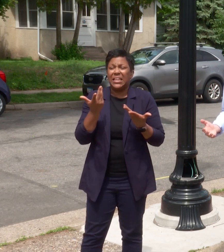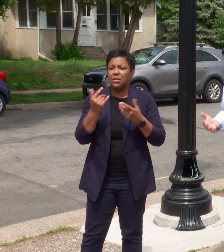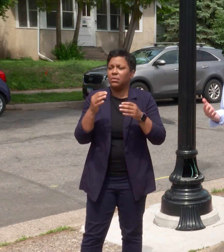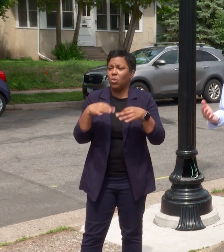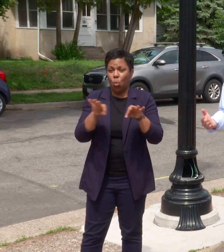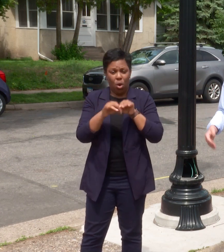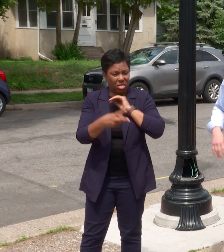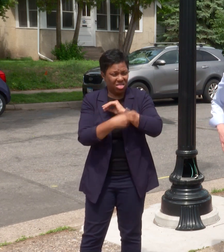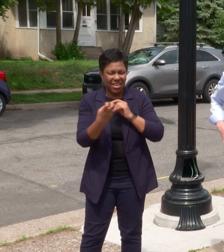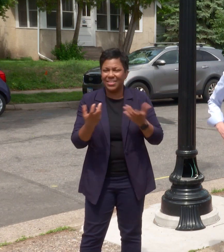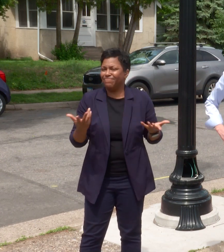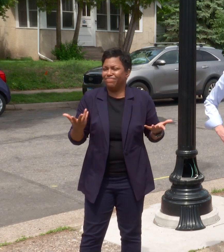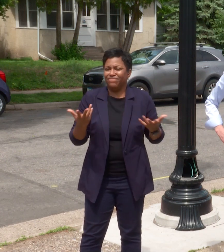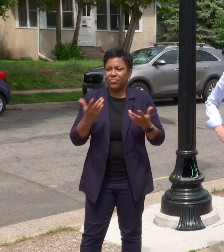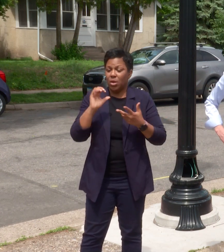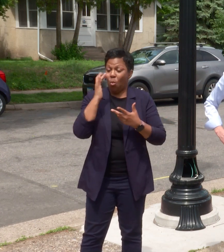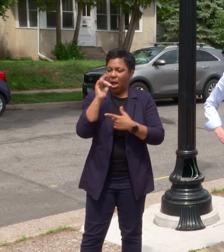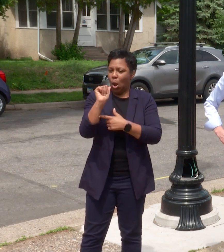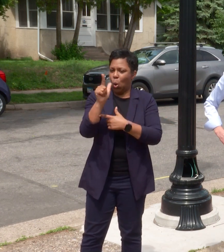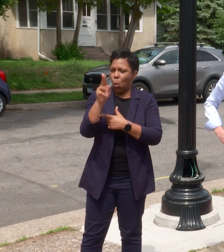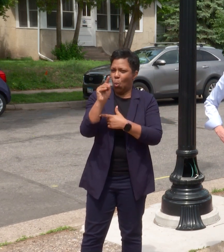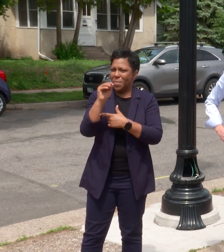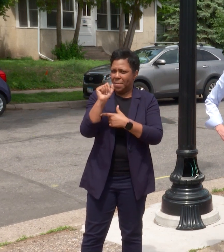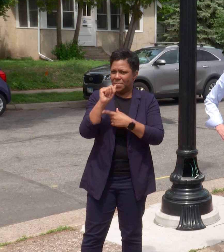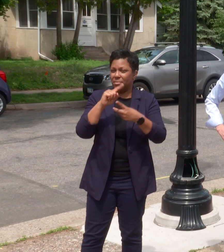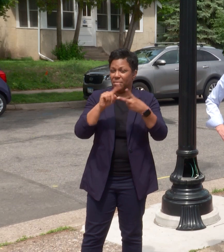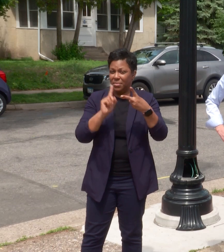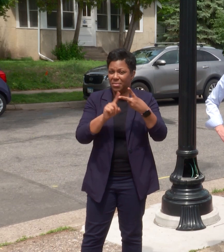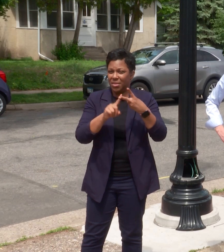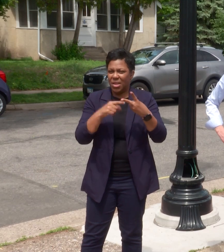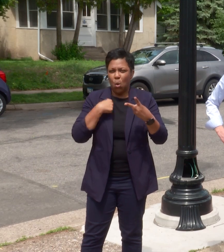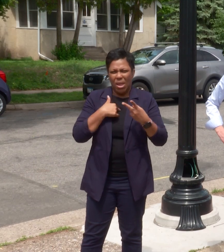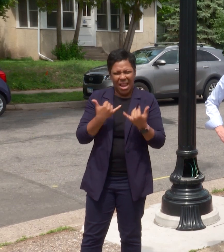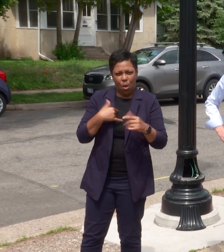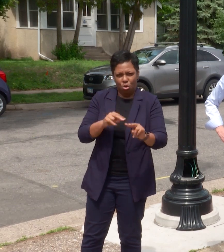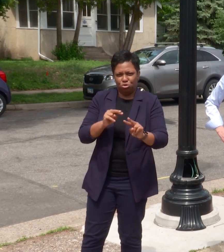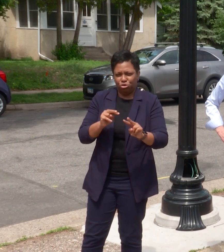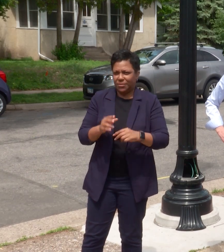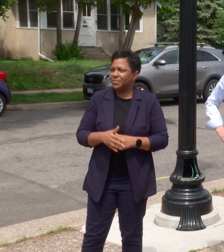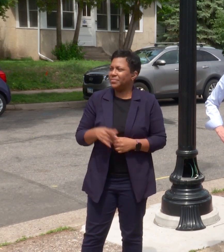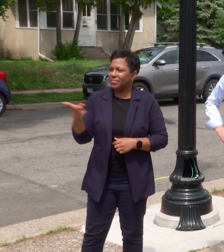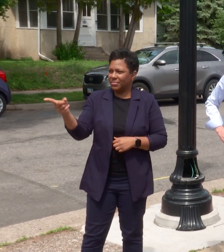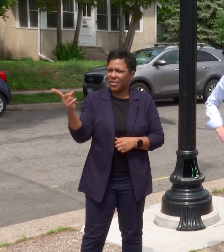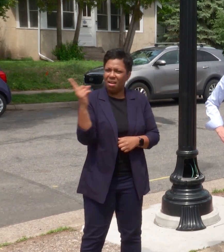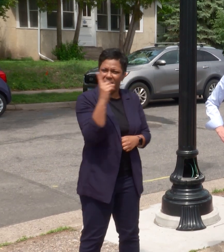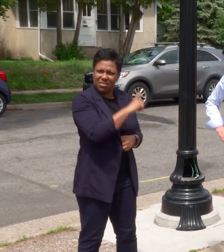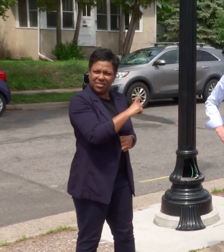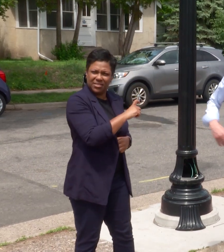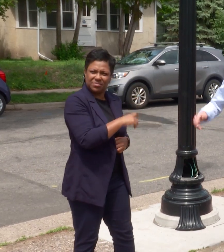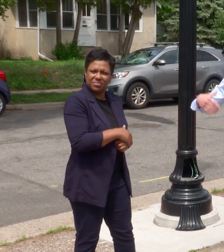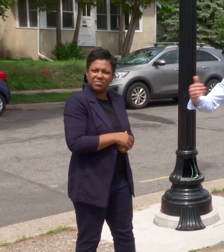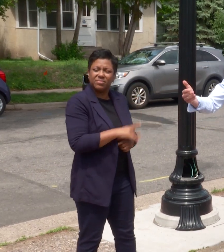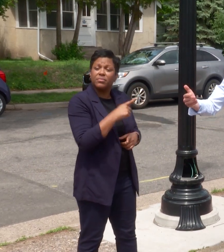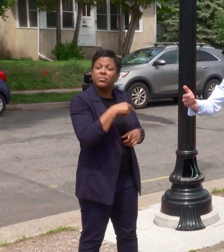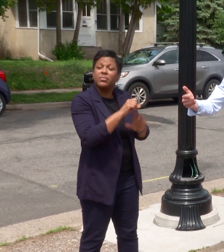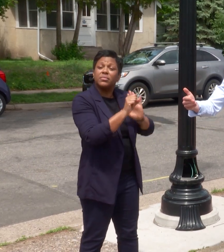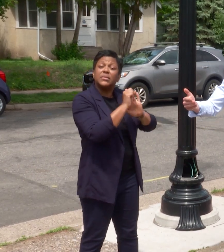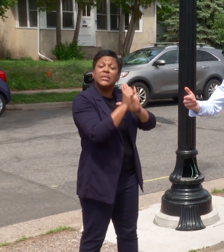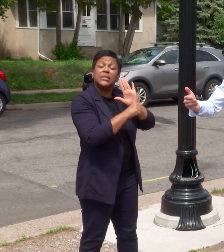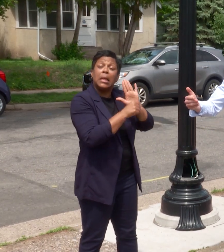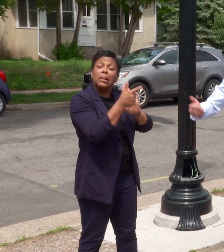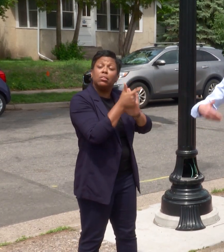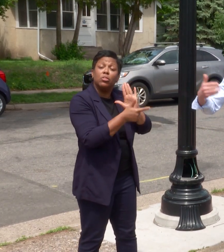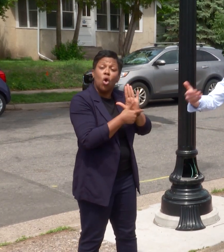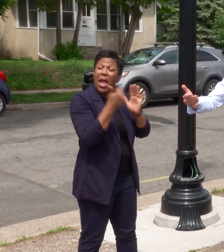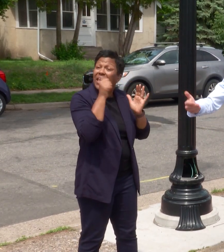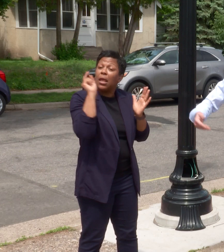get caught. It's something that we're going to be paying attention to. The state lawmakers need to do something more if that law is not working. So the law has been